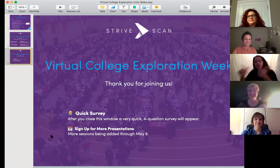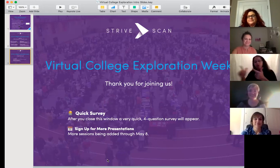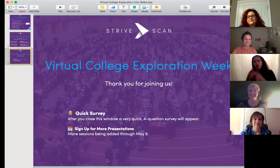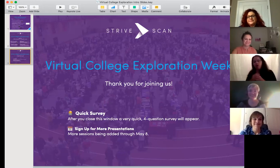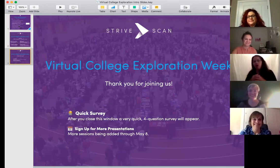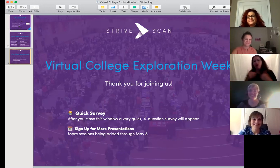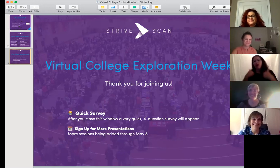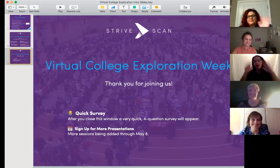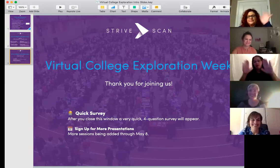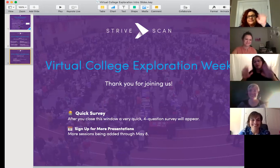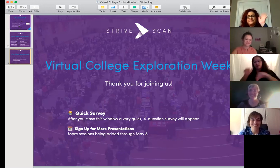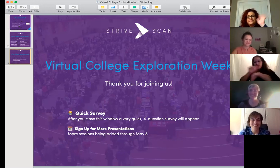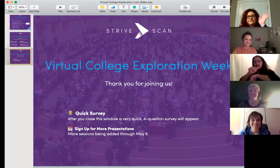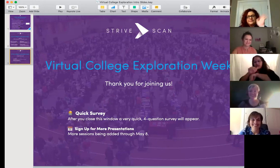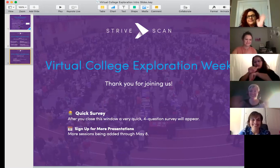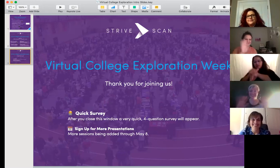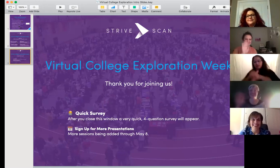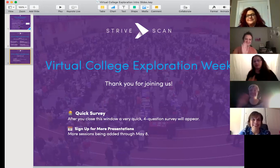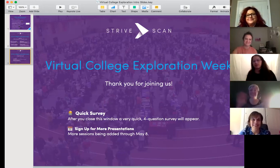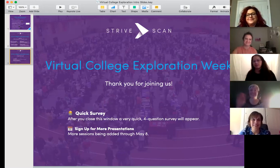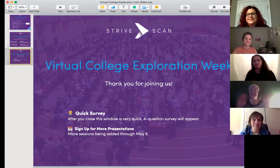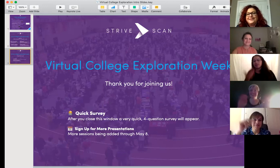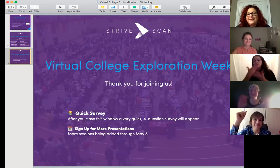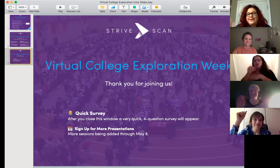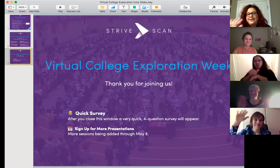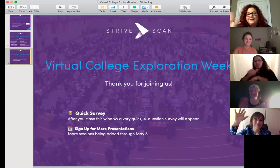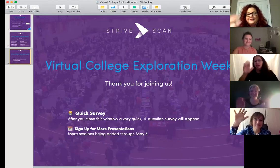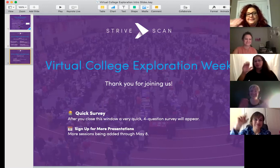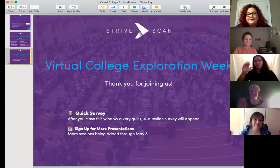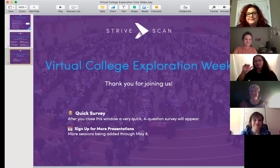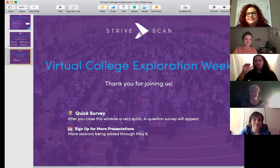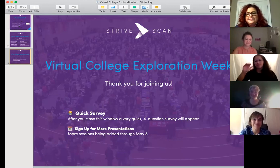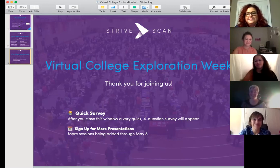evening. Good night. Thanks, everybody.